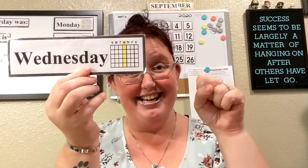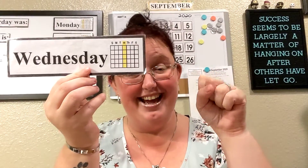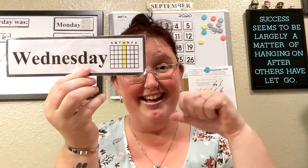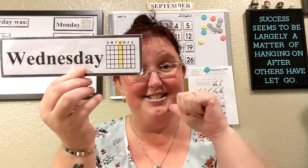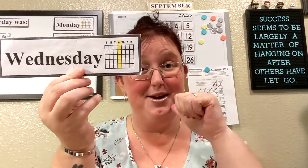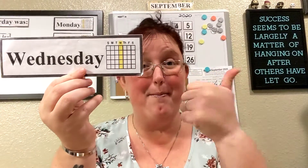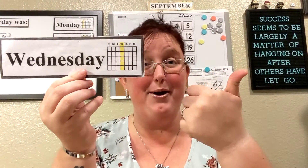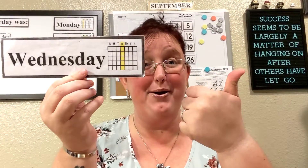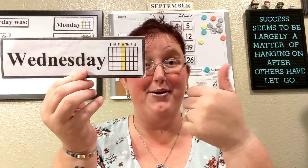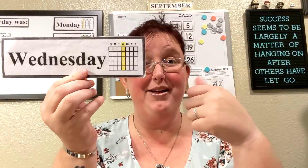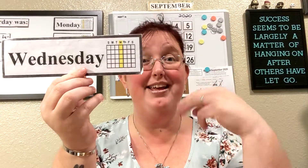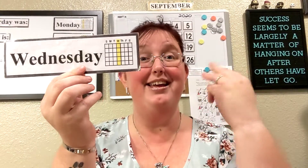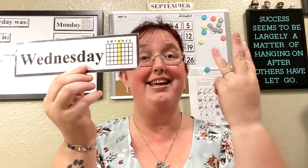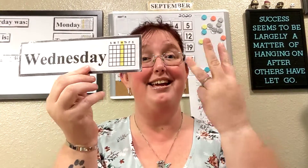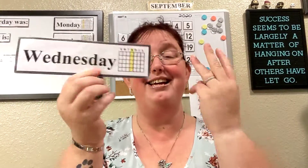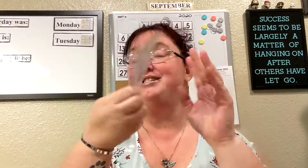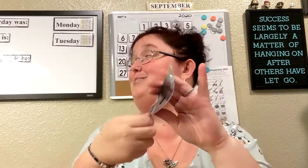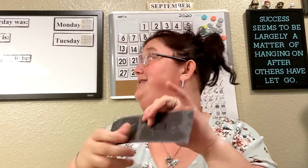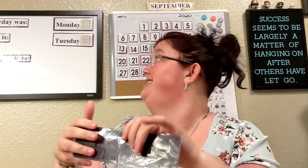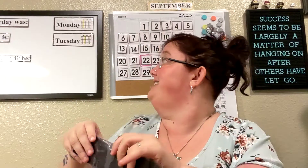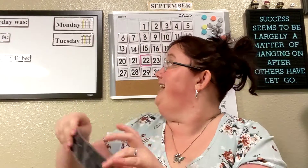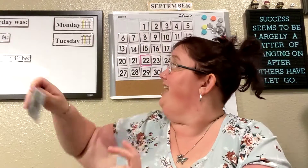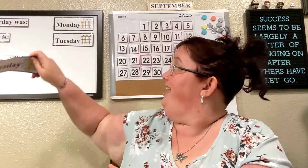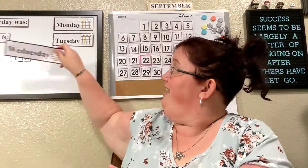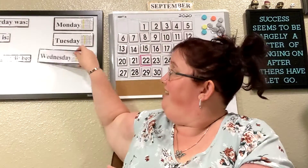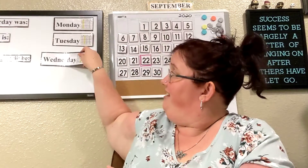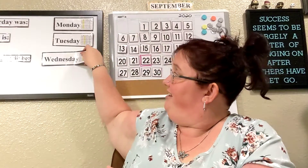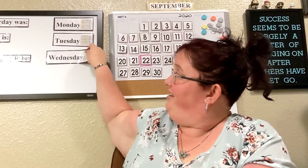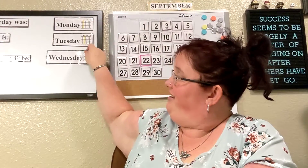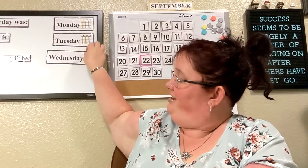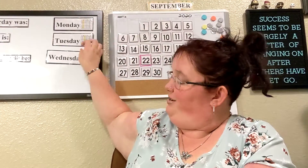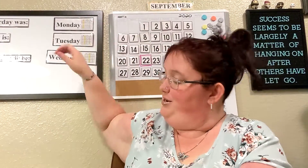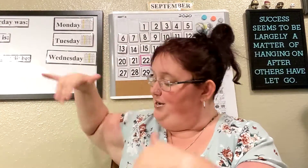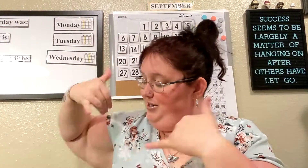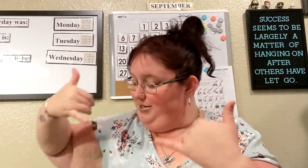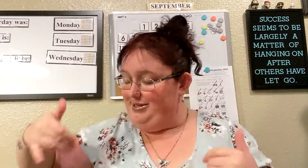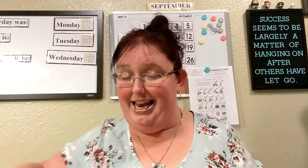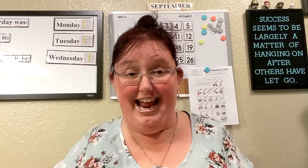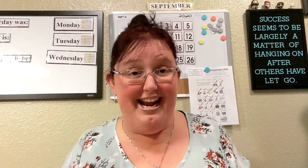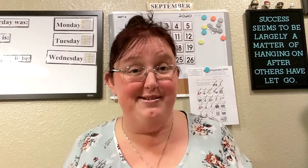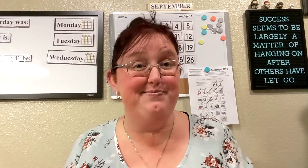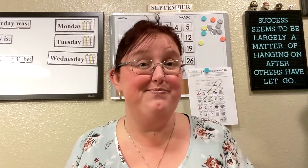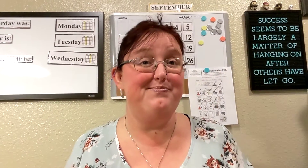Yeah, tomorrow is Wednesday. So today